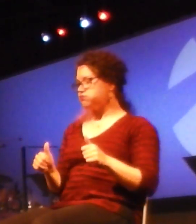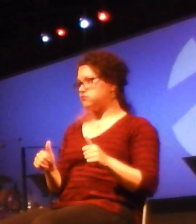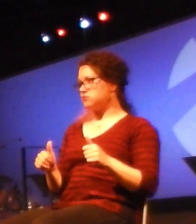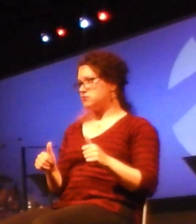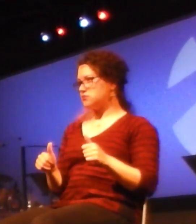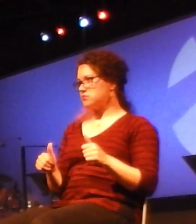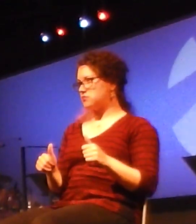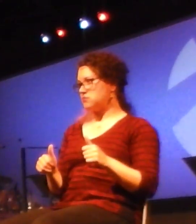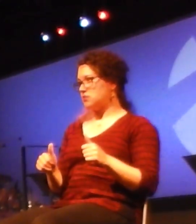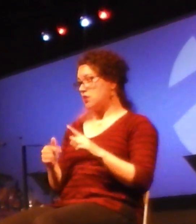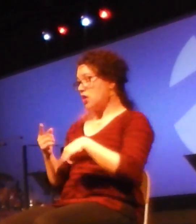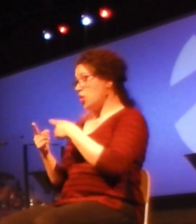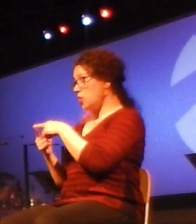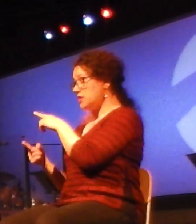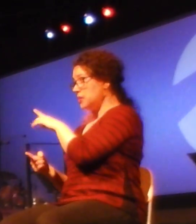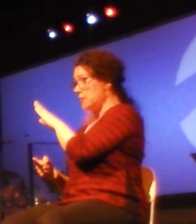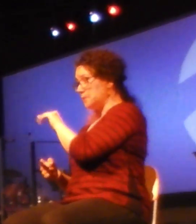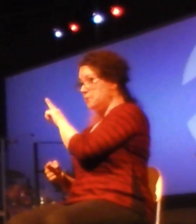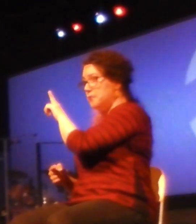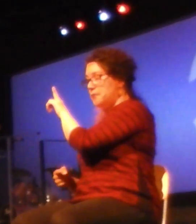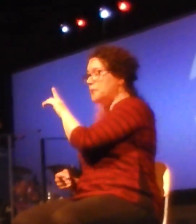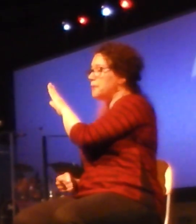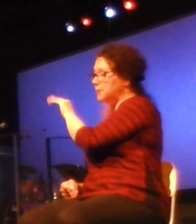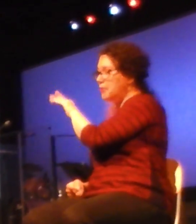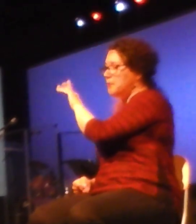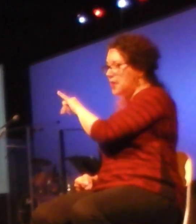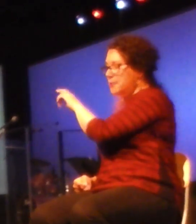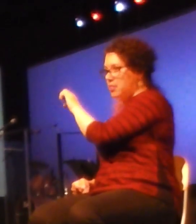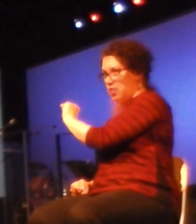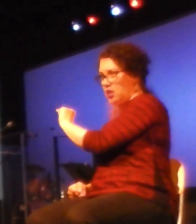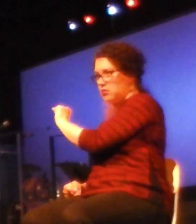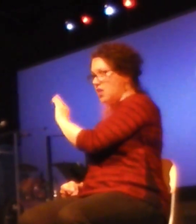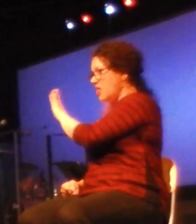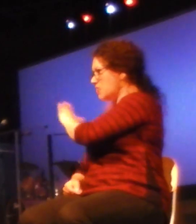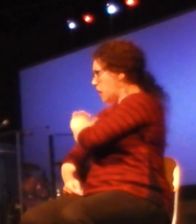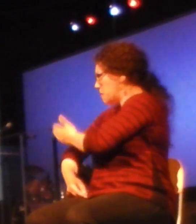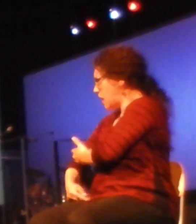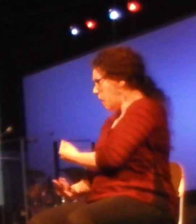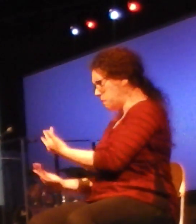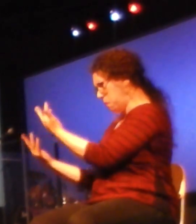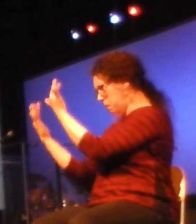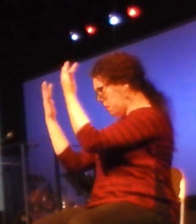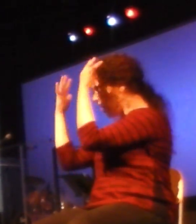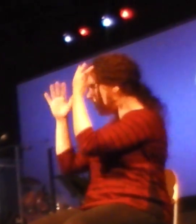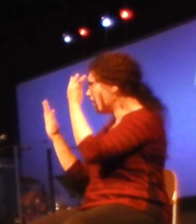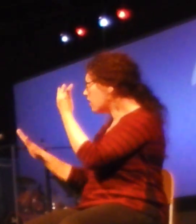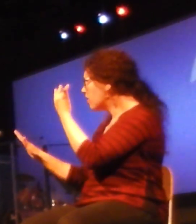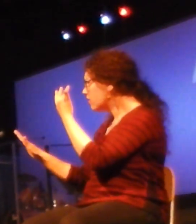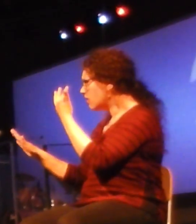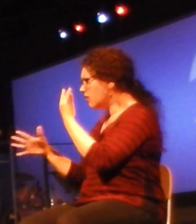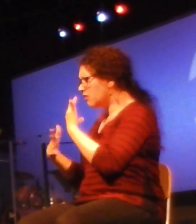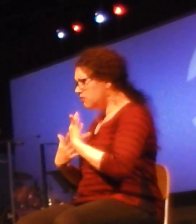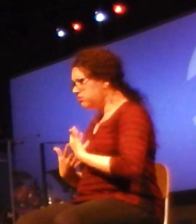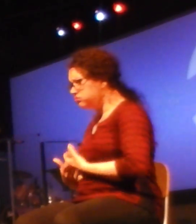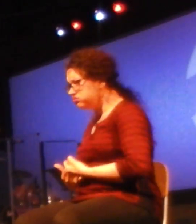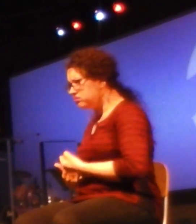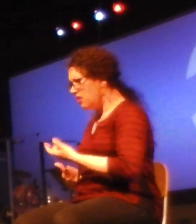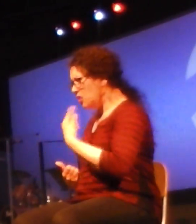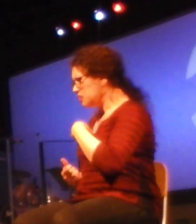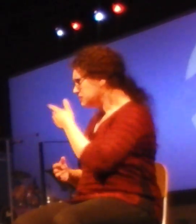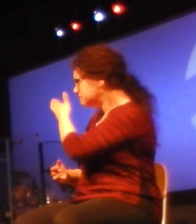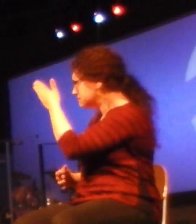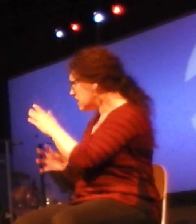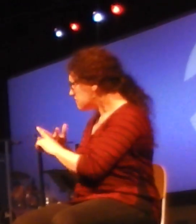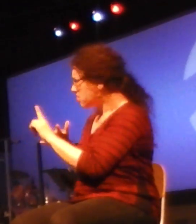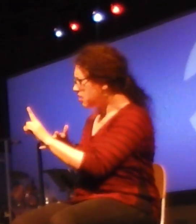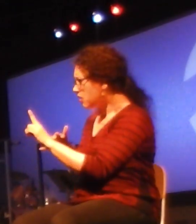Babylonian power becomes more powerful and we say, we're never ever going to get out of this. And so God's power tends to decrease.